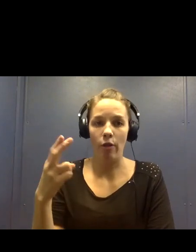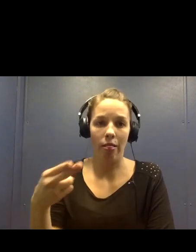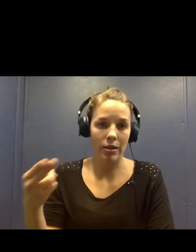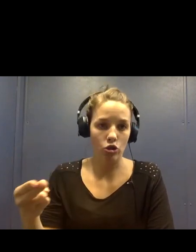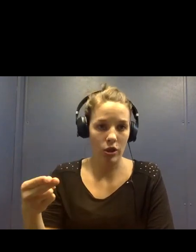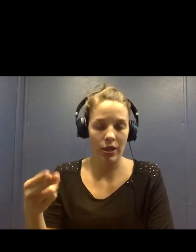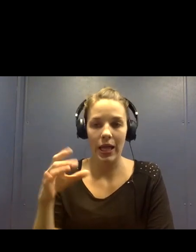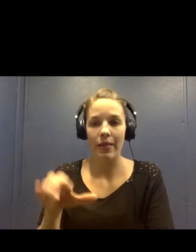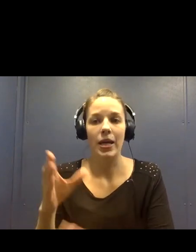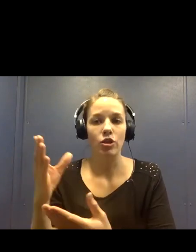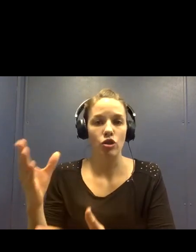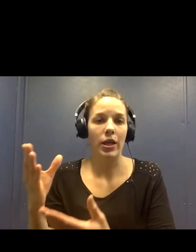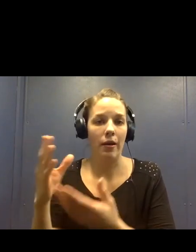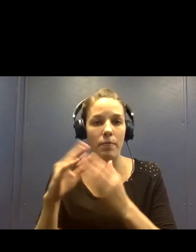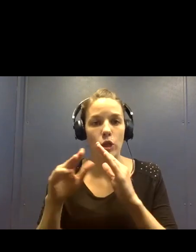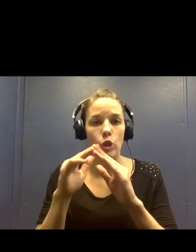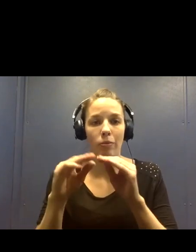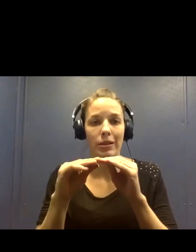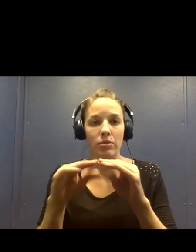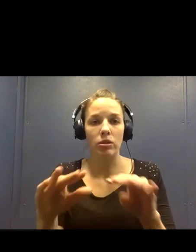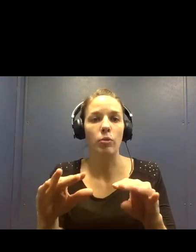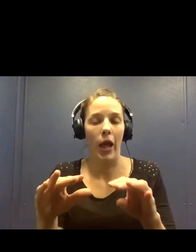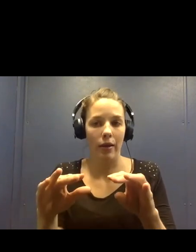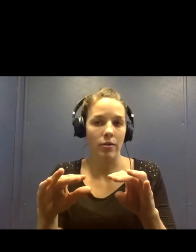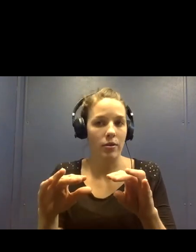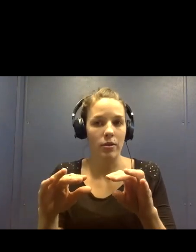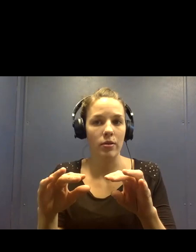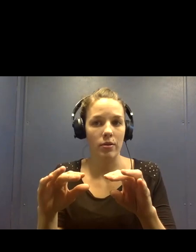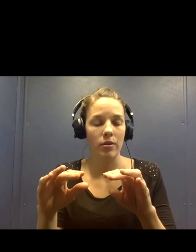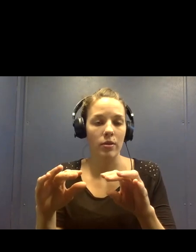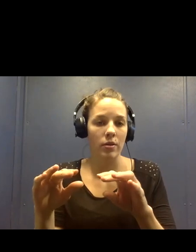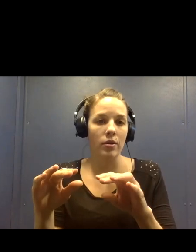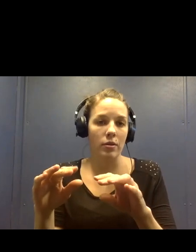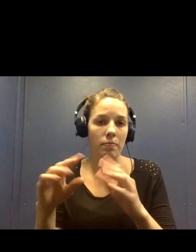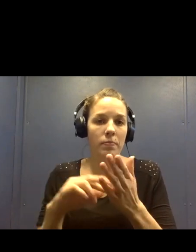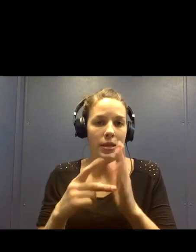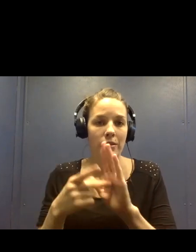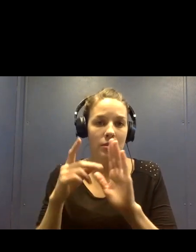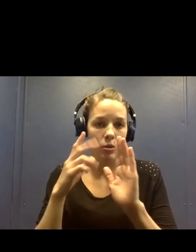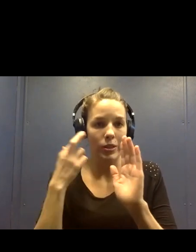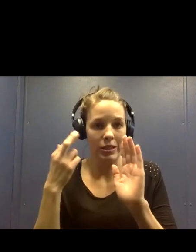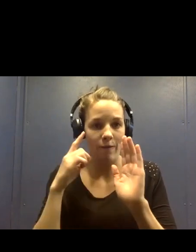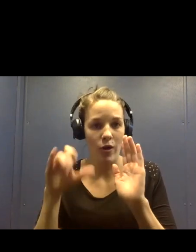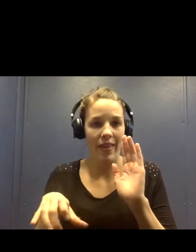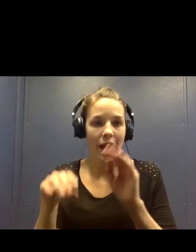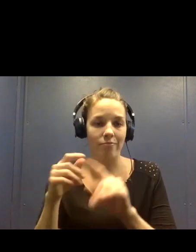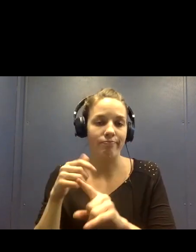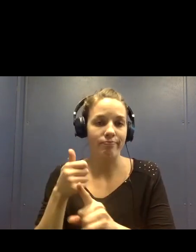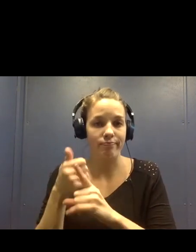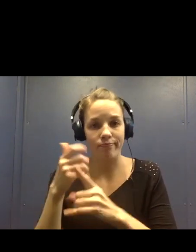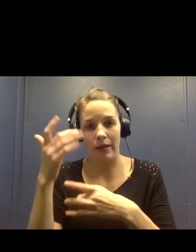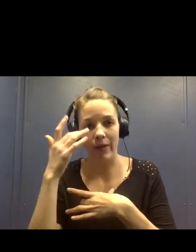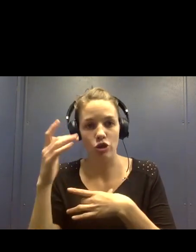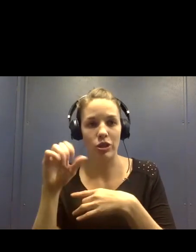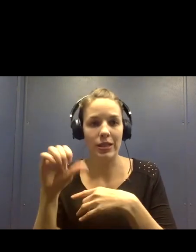that suggests that community spread accounts for those 2 infections in South Carolina.